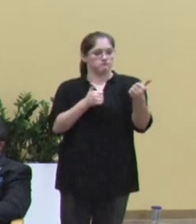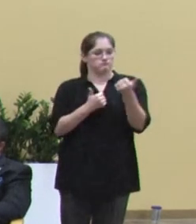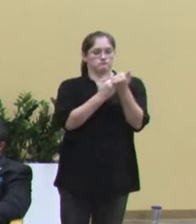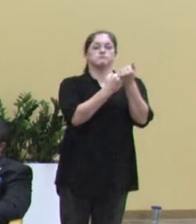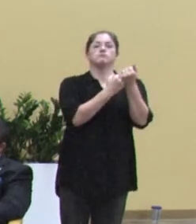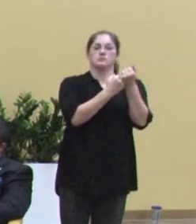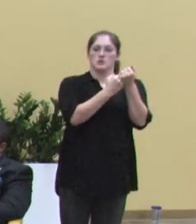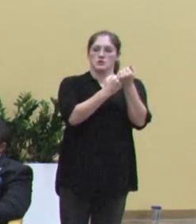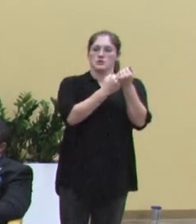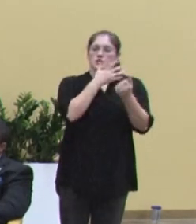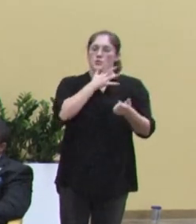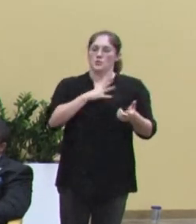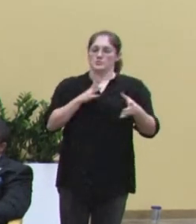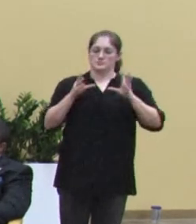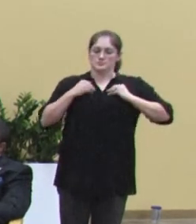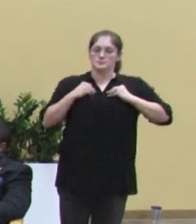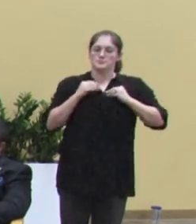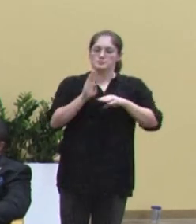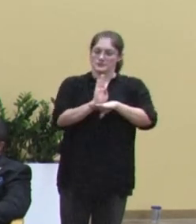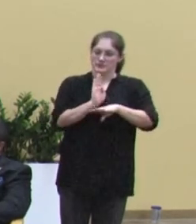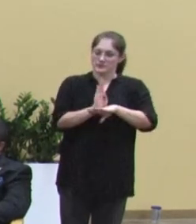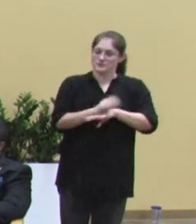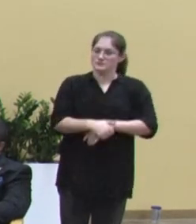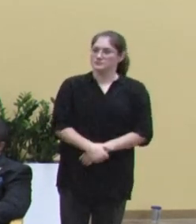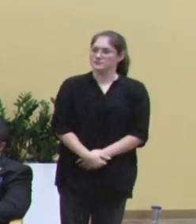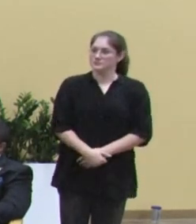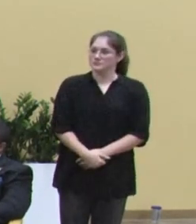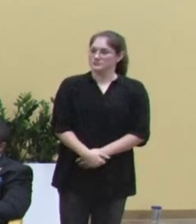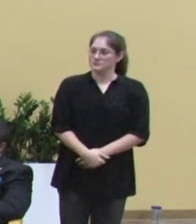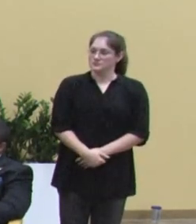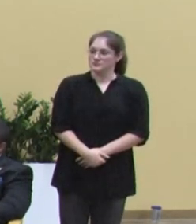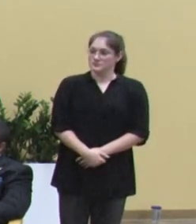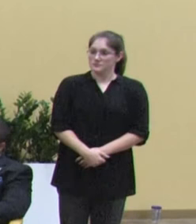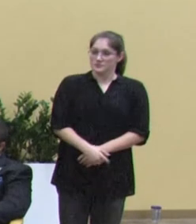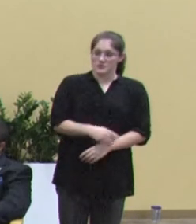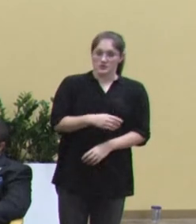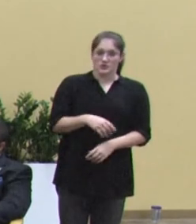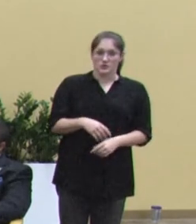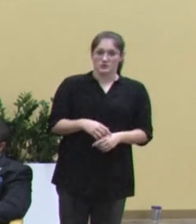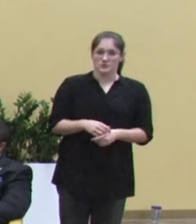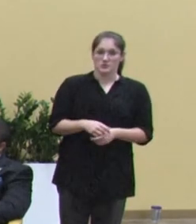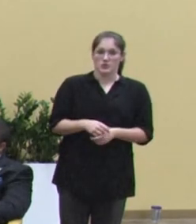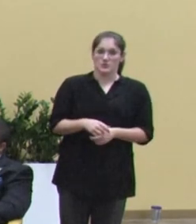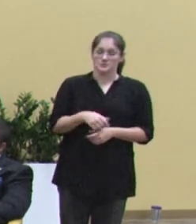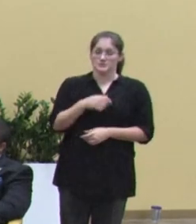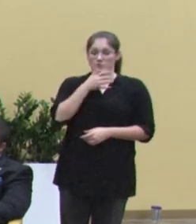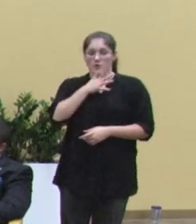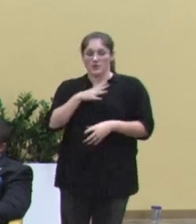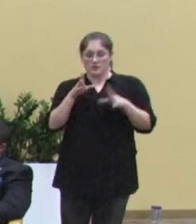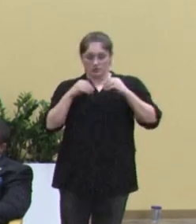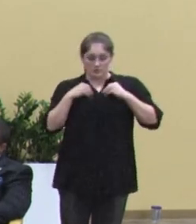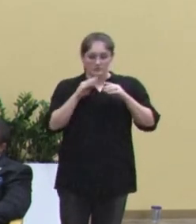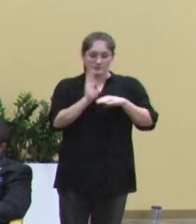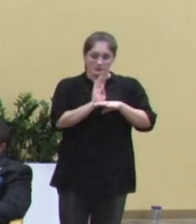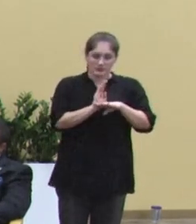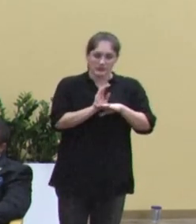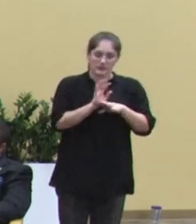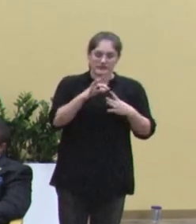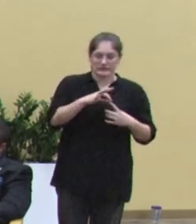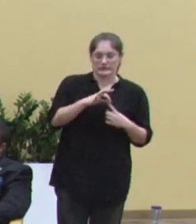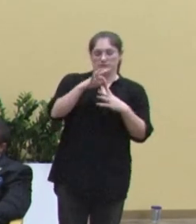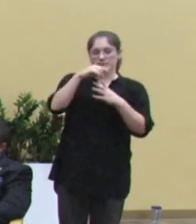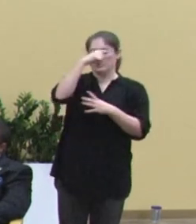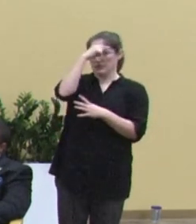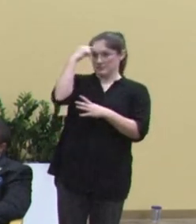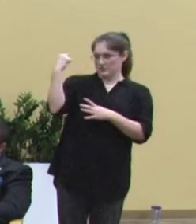are you seeing from women-owned businesses and black women-owned businesses in particular to that vision that